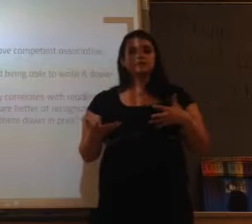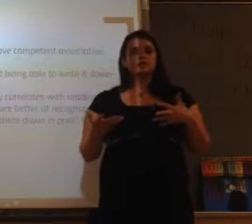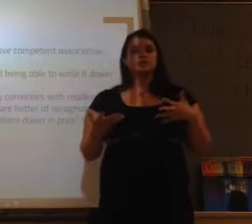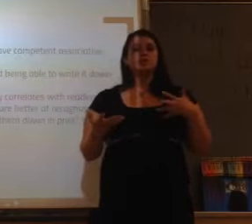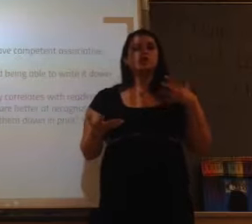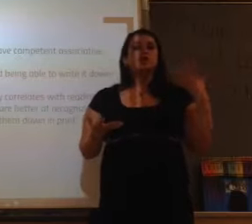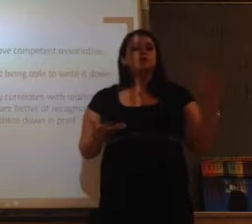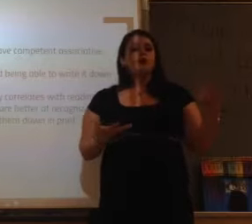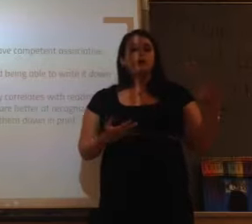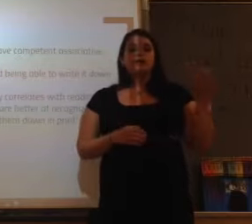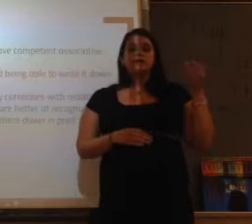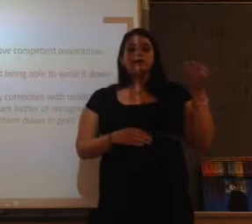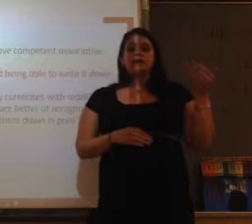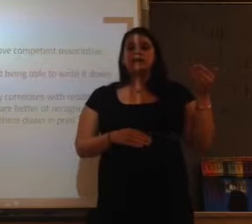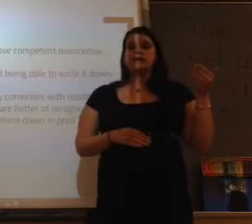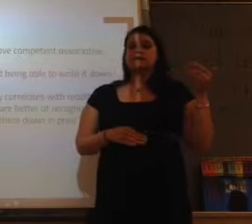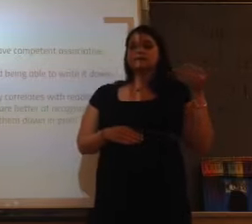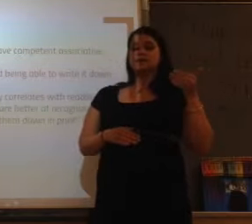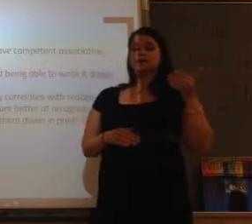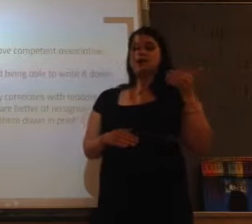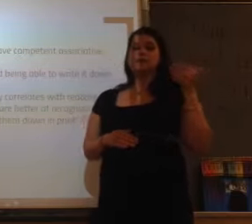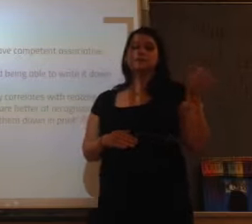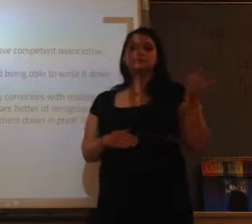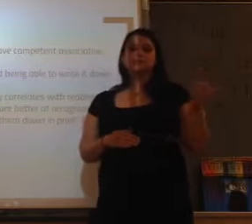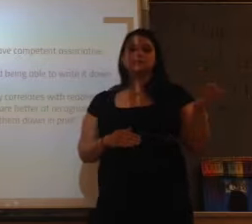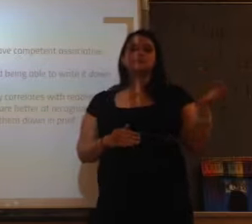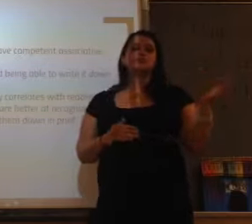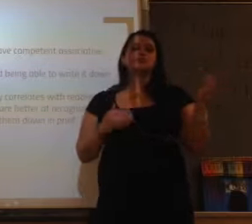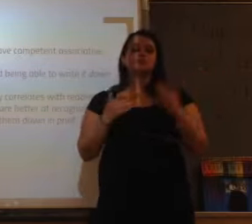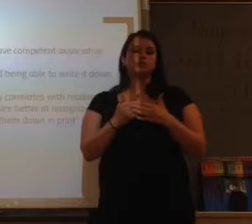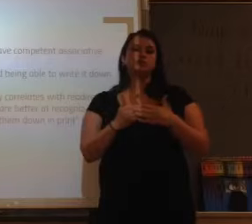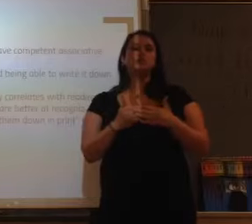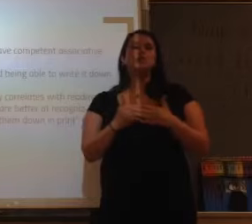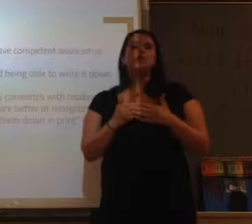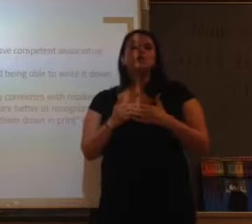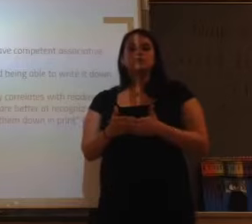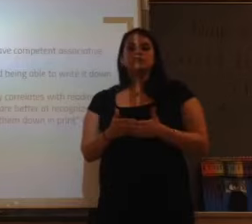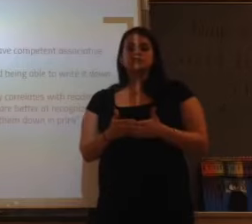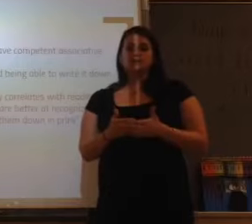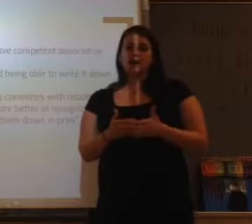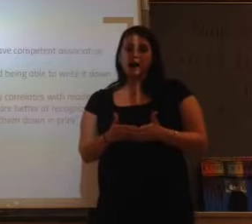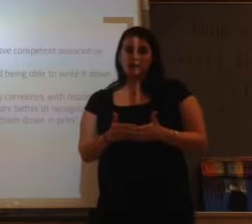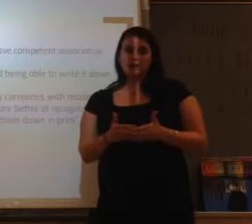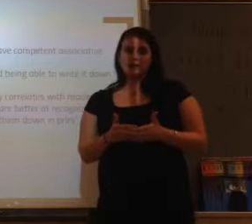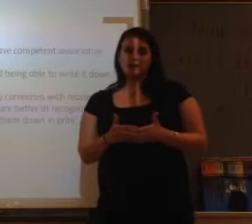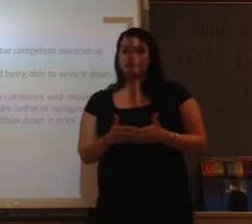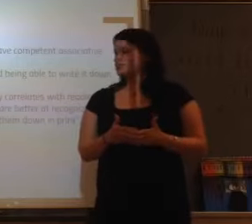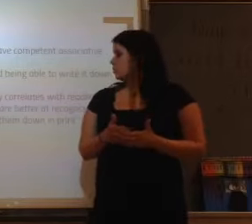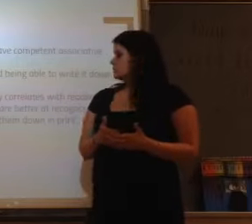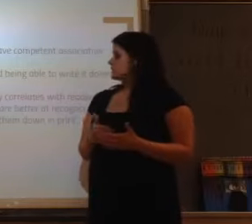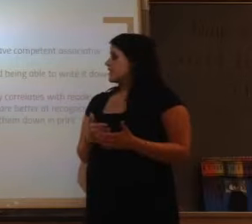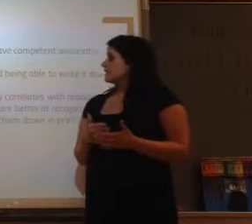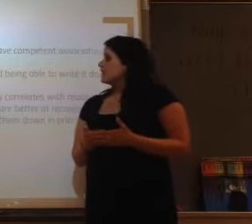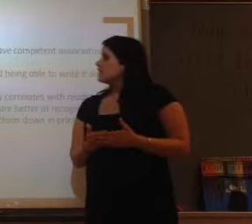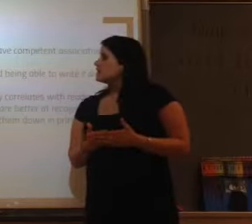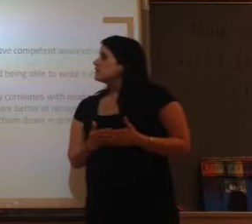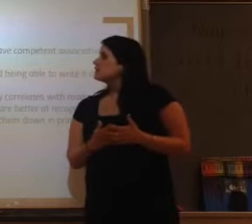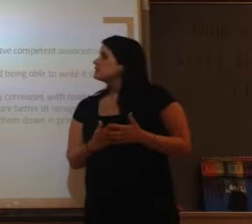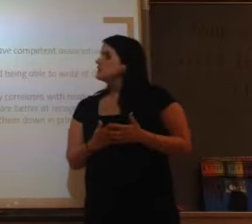teachers follow and are able to use these to reach those higher reading level goals and get deaf